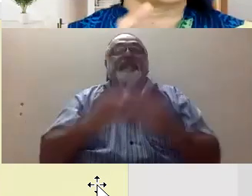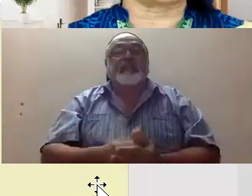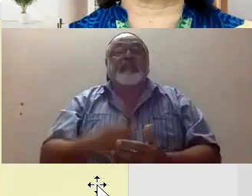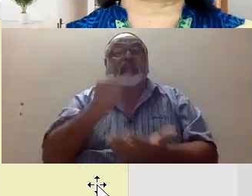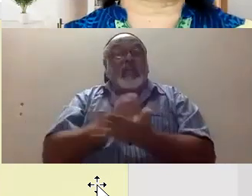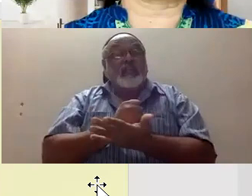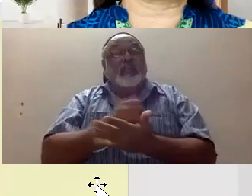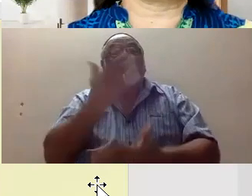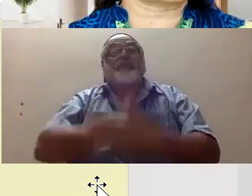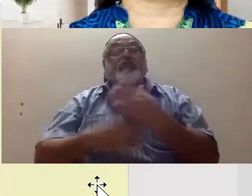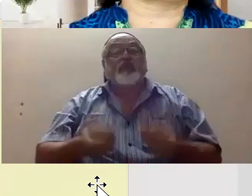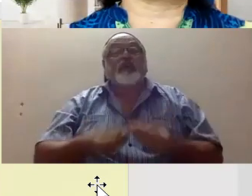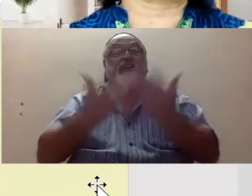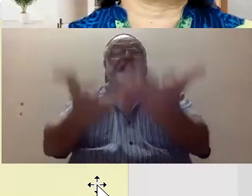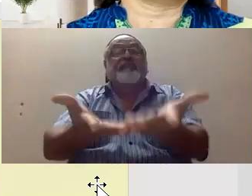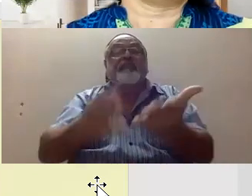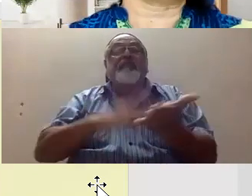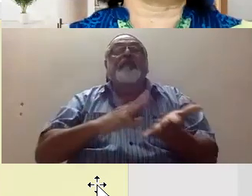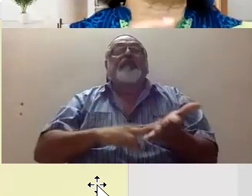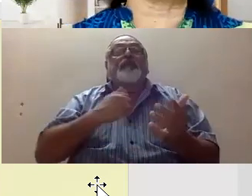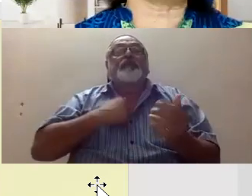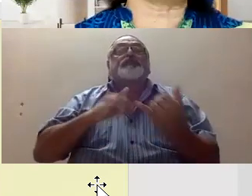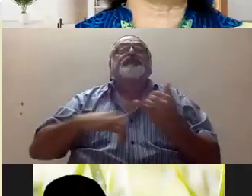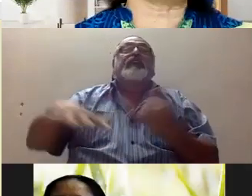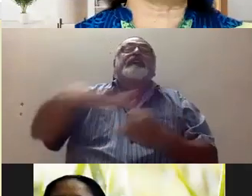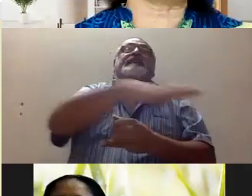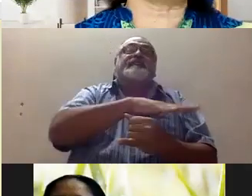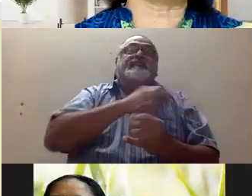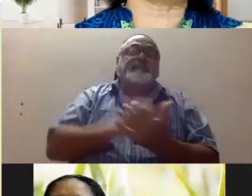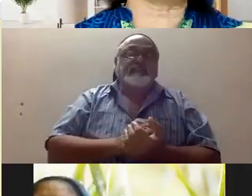to be contributing members of the society. I think that's how